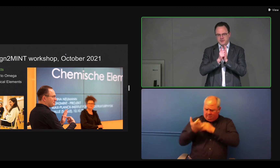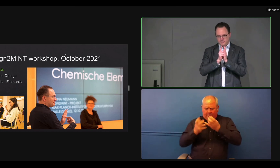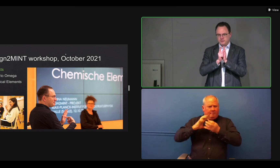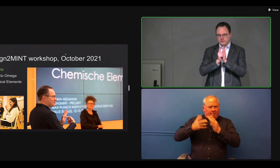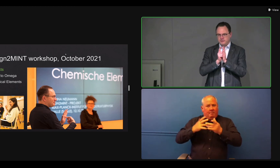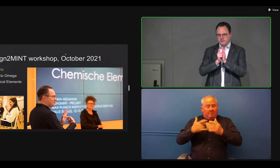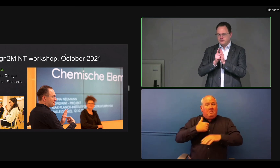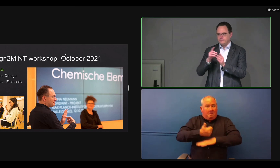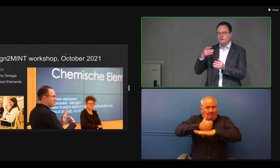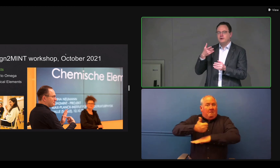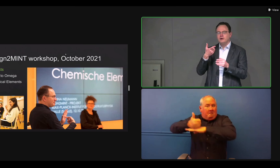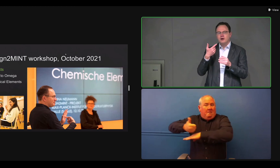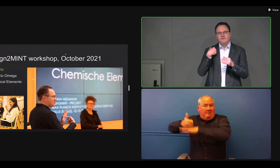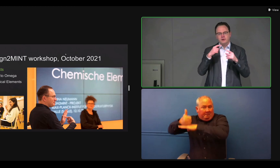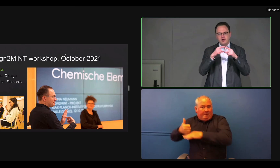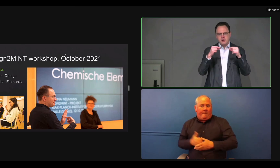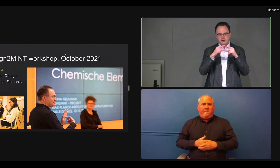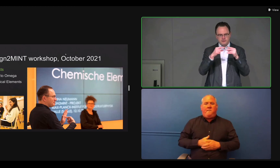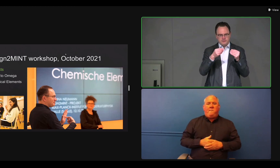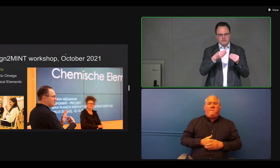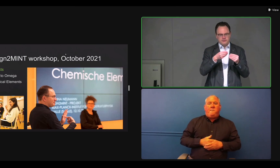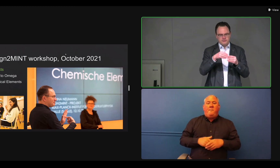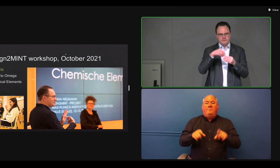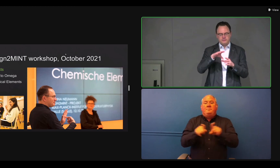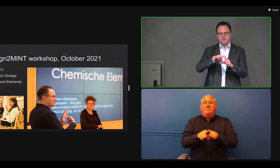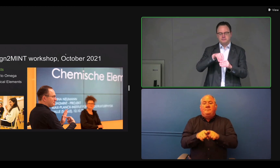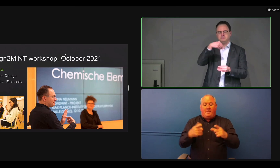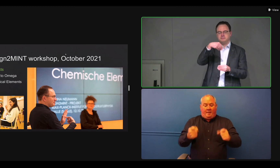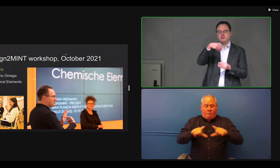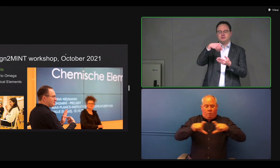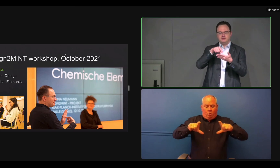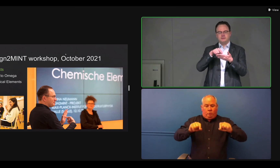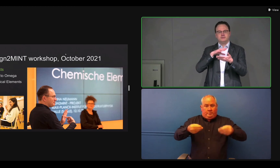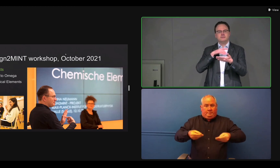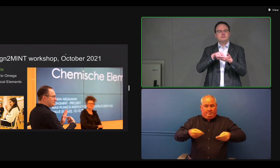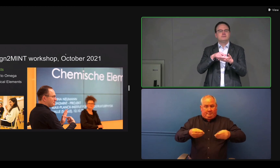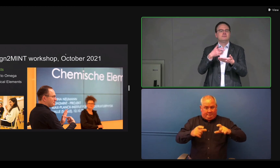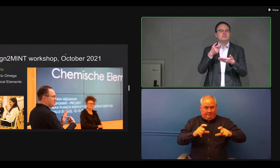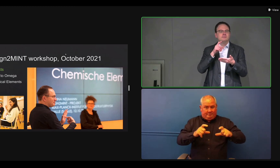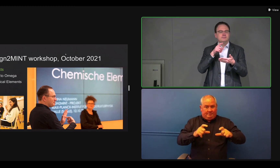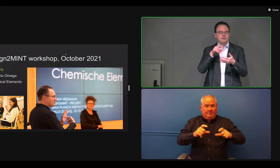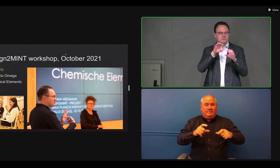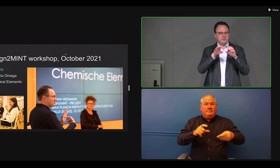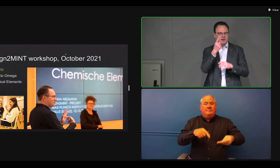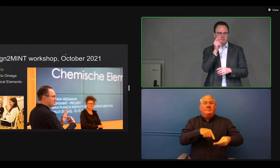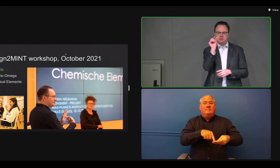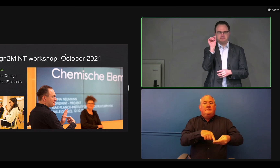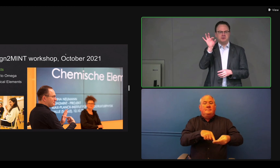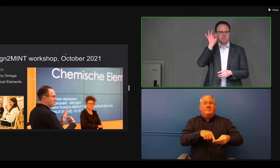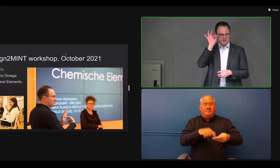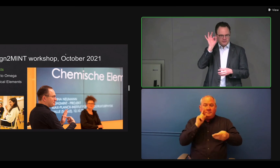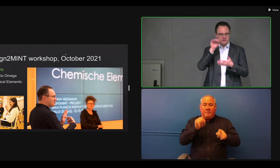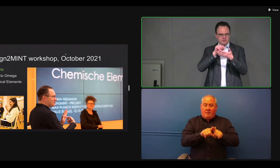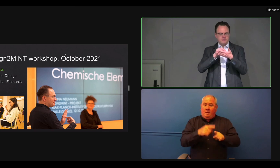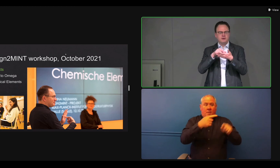represent the elements. And we started with a bit of play in the group to see if people could, on the